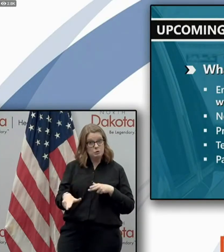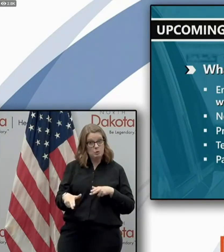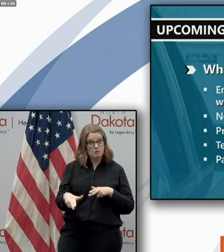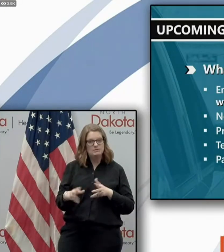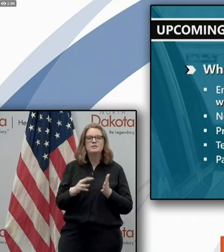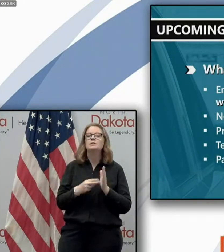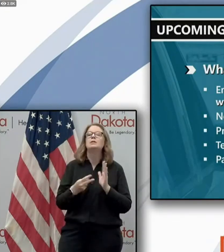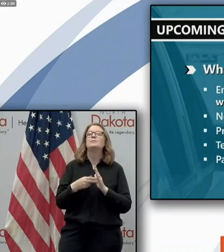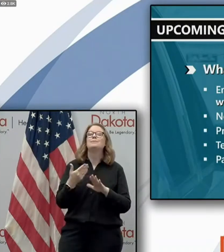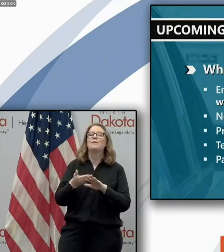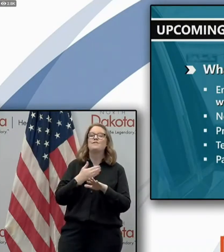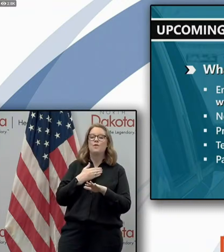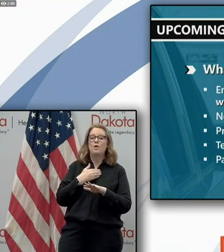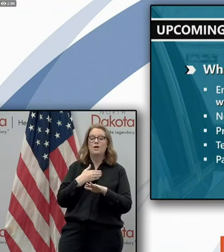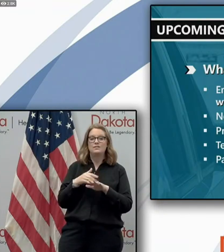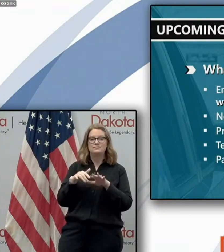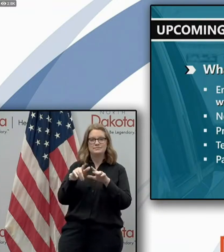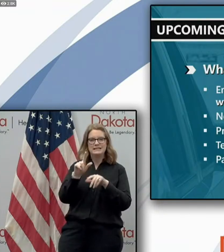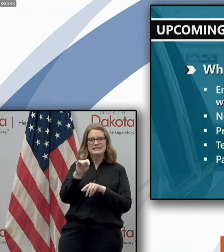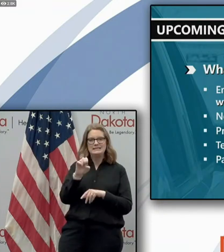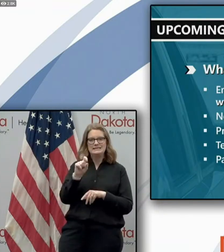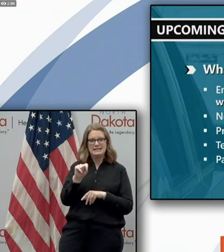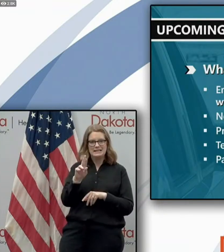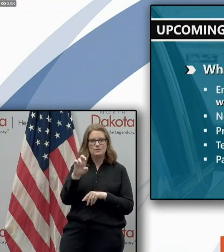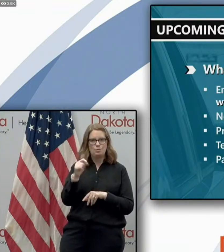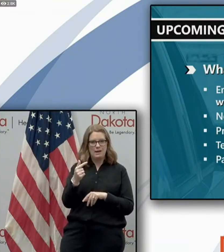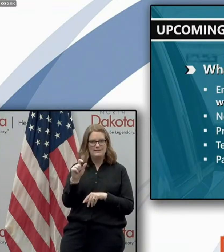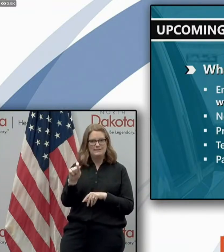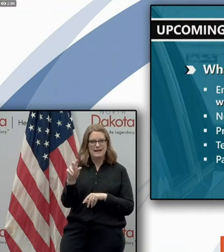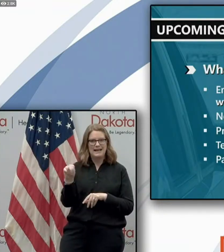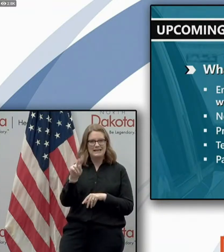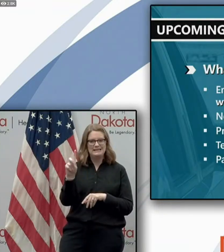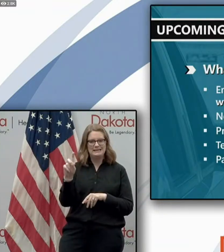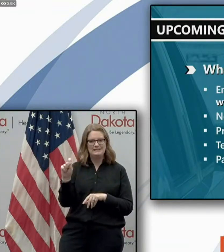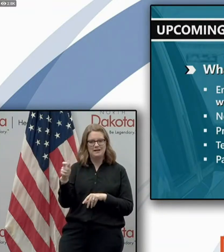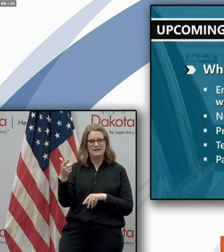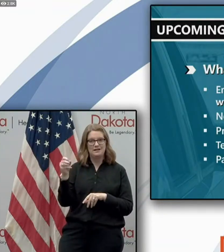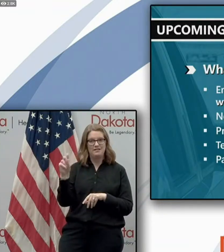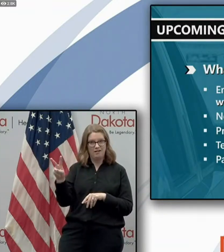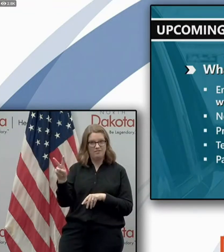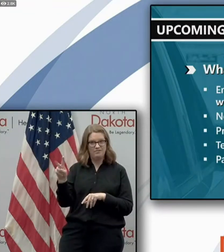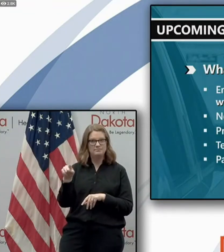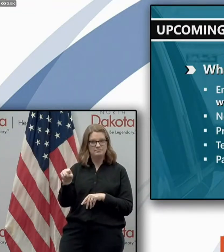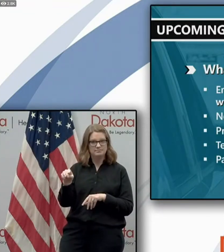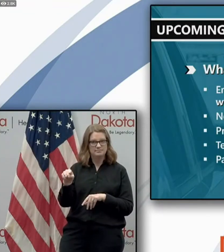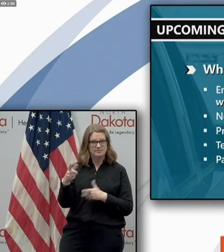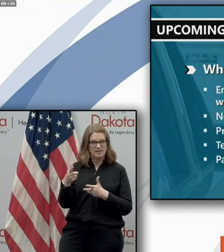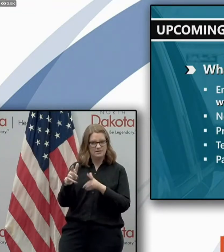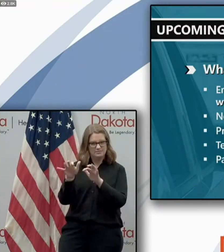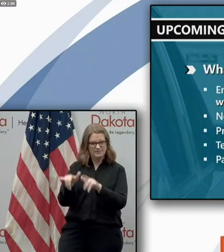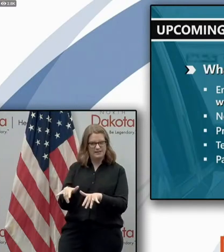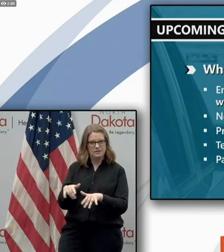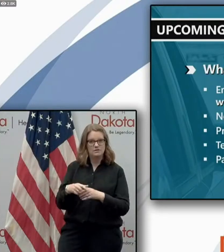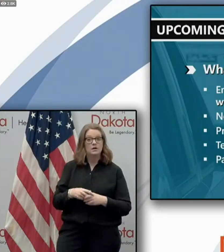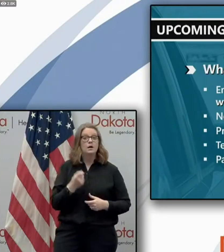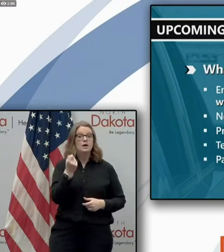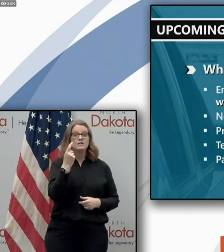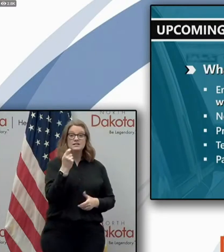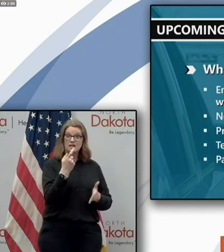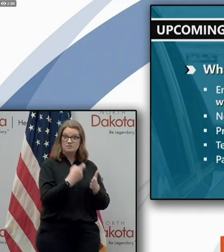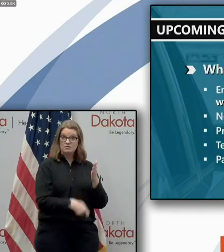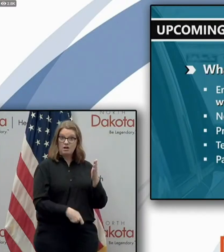screening ahead of time on testreg.nd. Good news on this, no cost for the test. Health insurance not